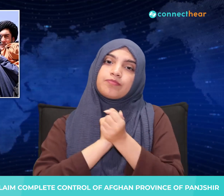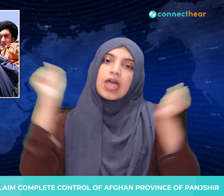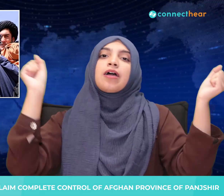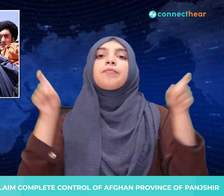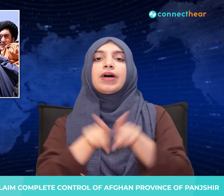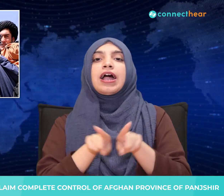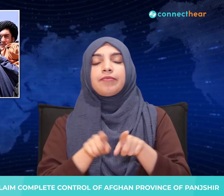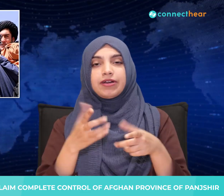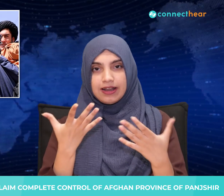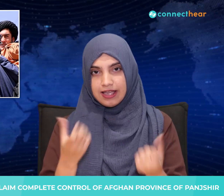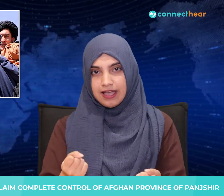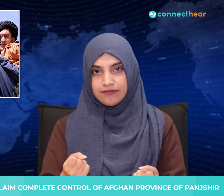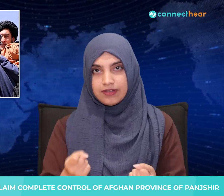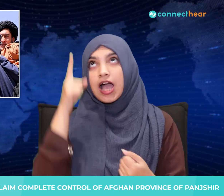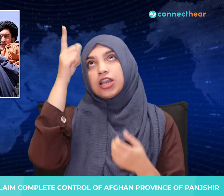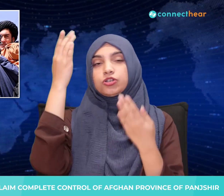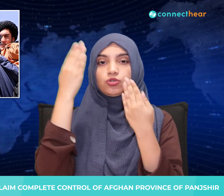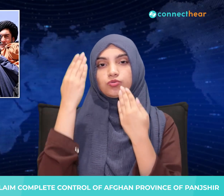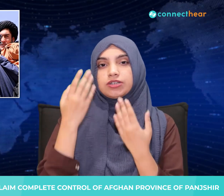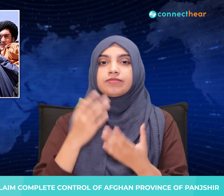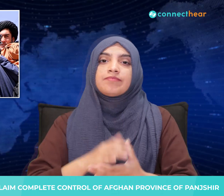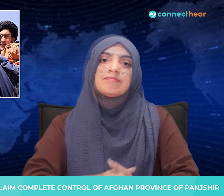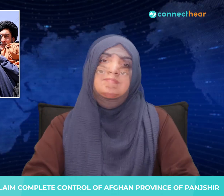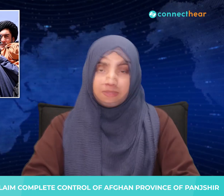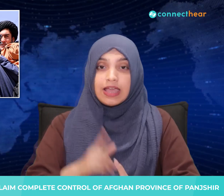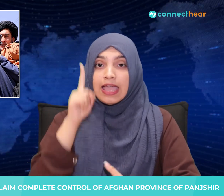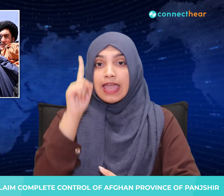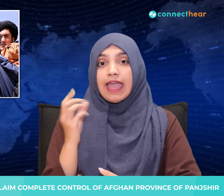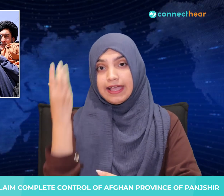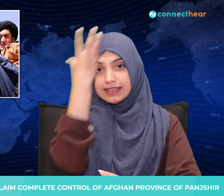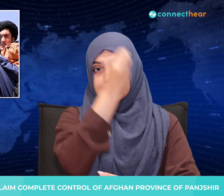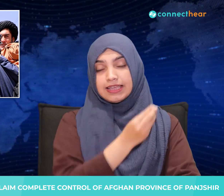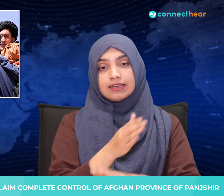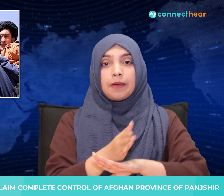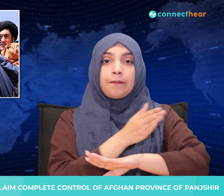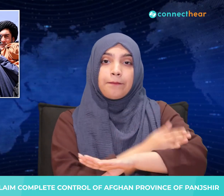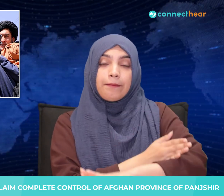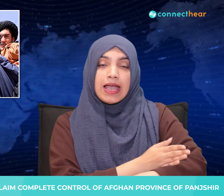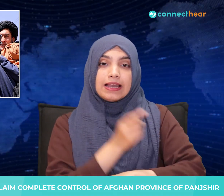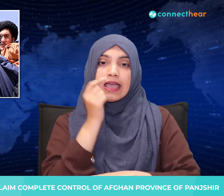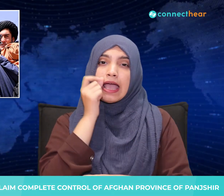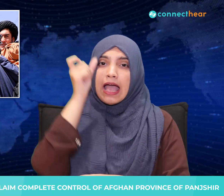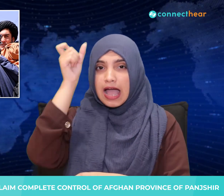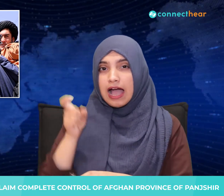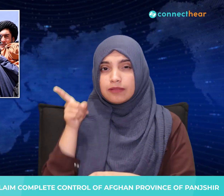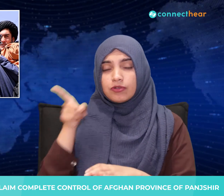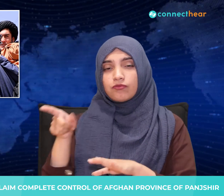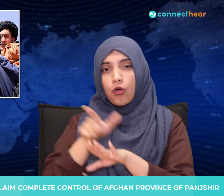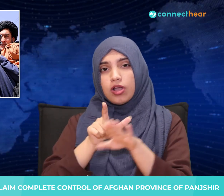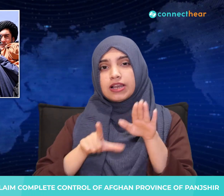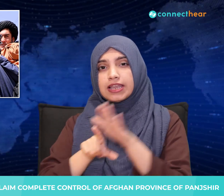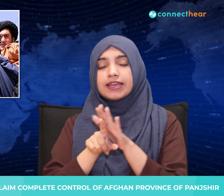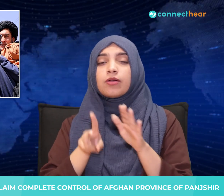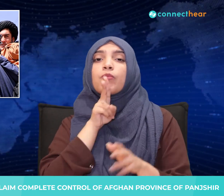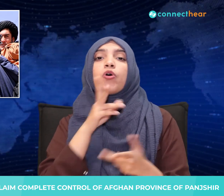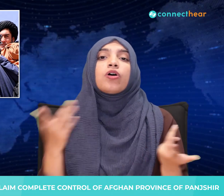prosperity, God willing. A day ago, Massoud had welcomed proposals from